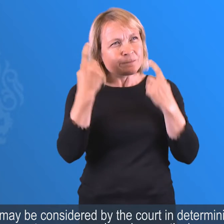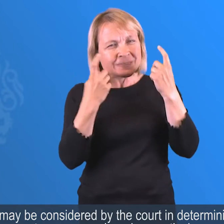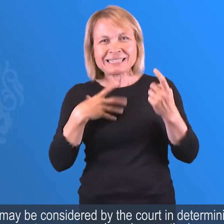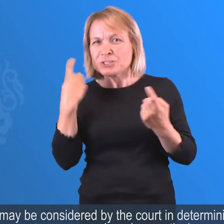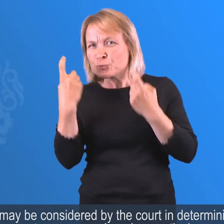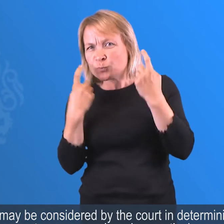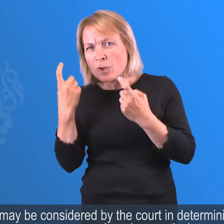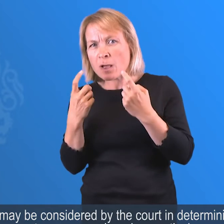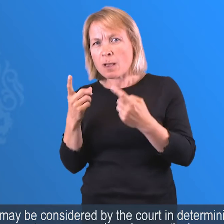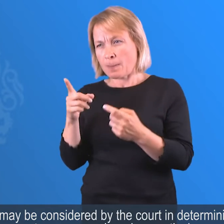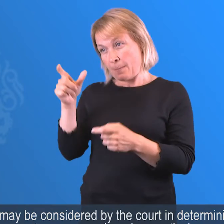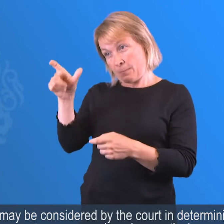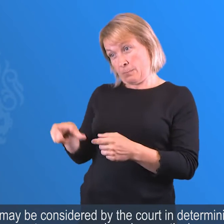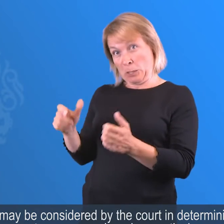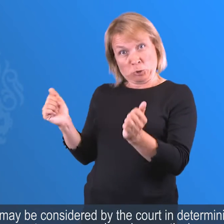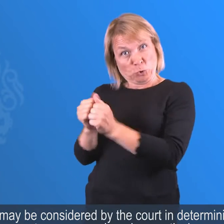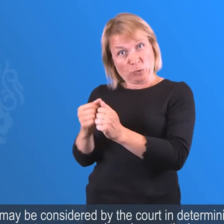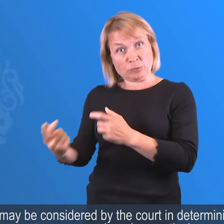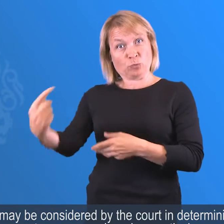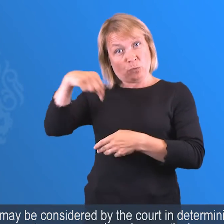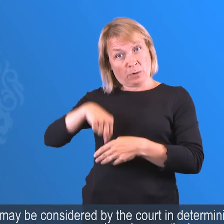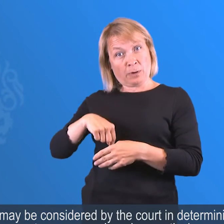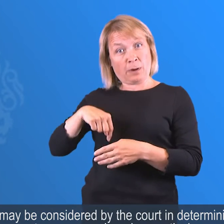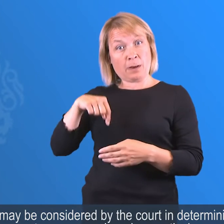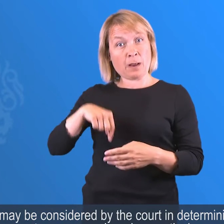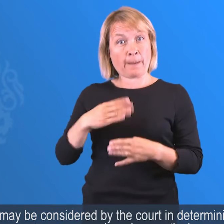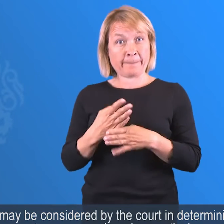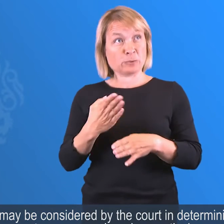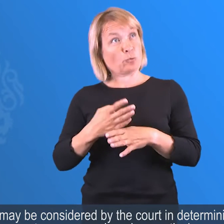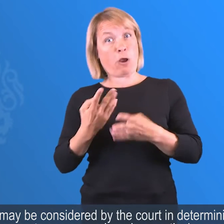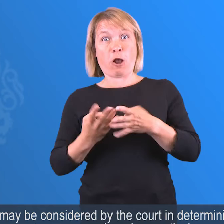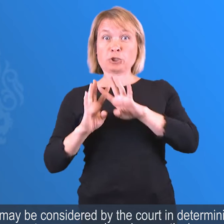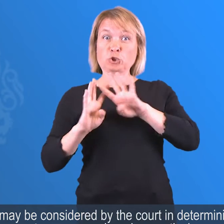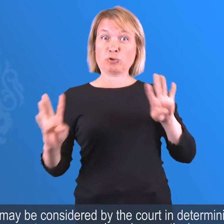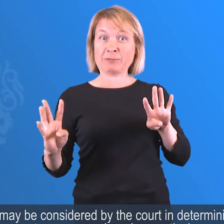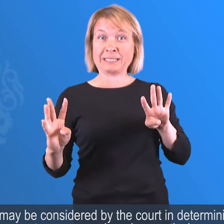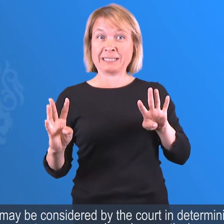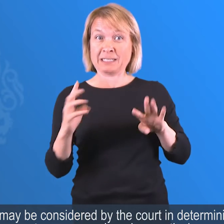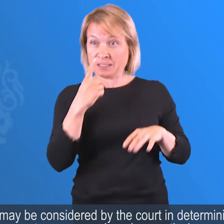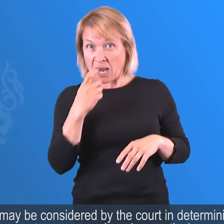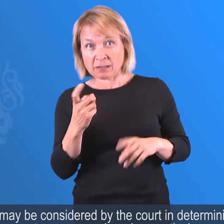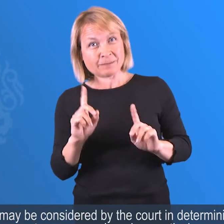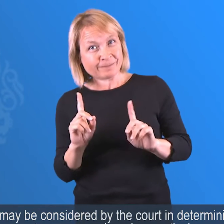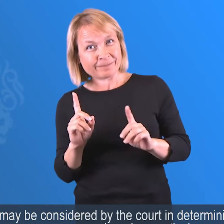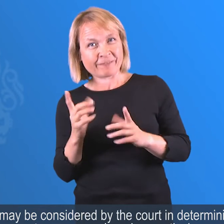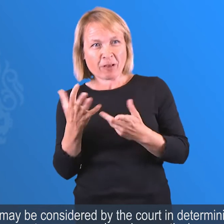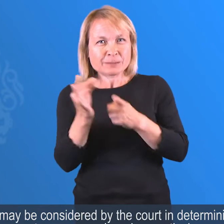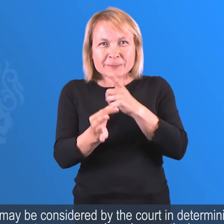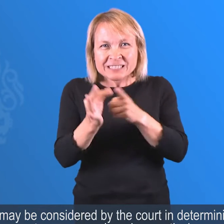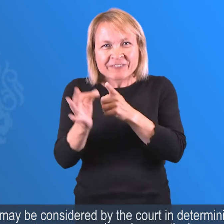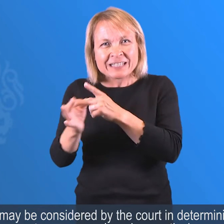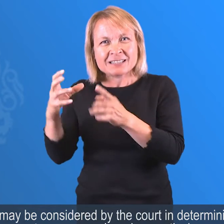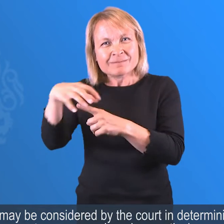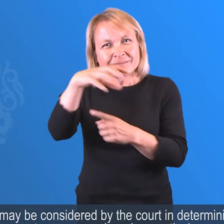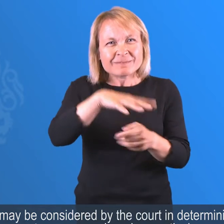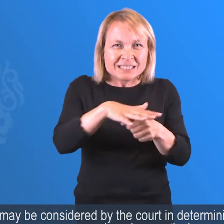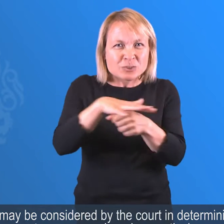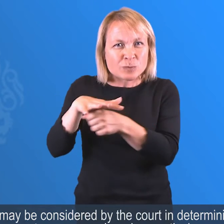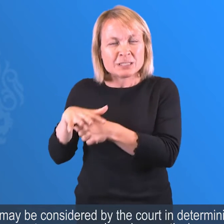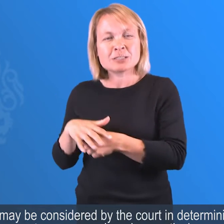and the criteria that may be considered by the court in determining the suitability of a person to serve as a juror in a particular